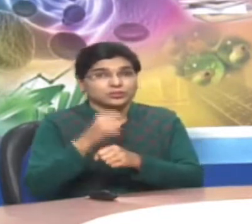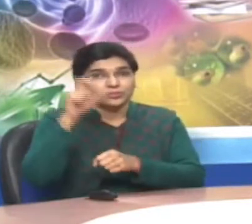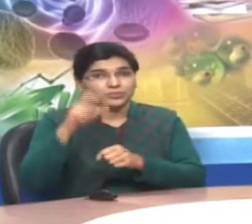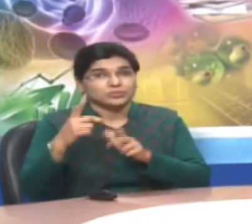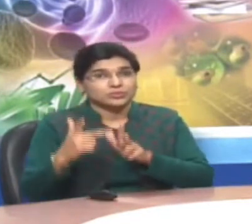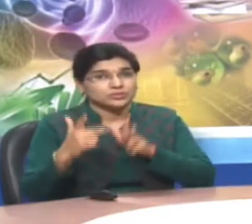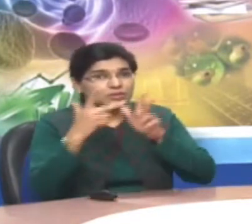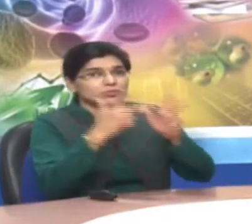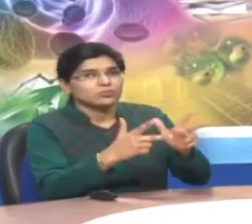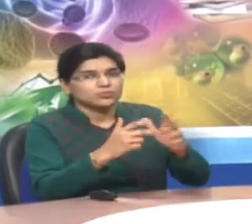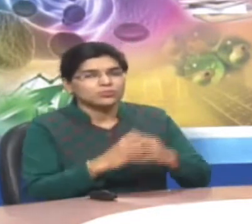Chirag says,